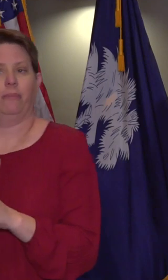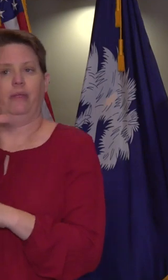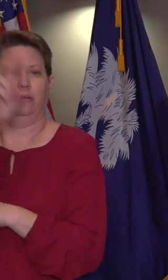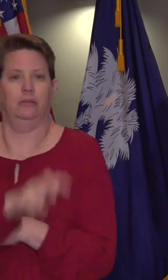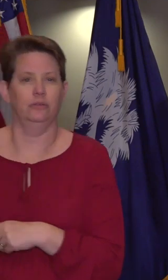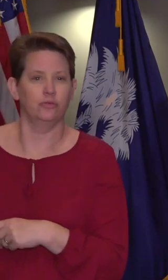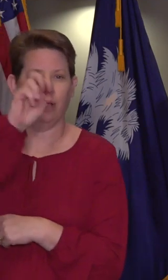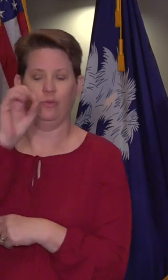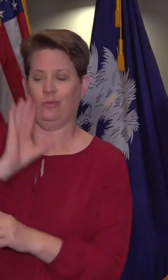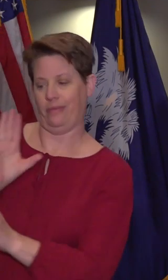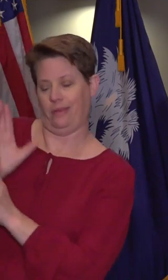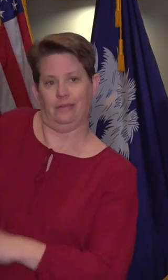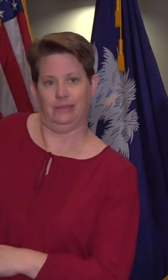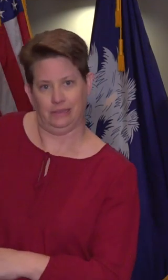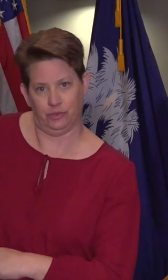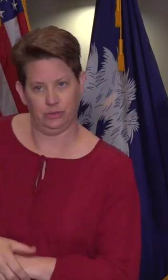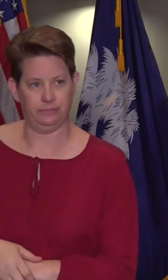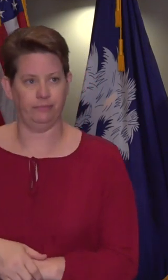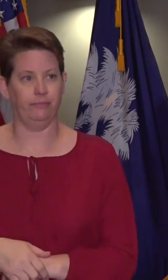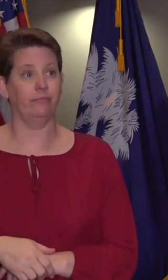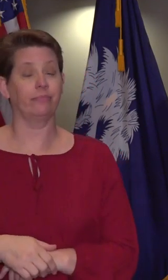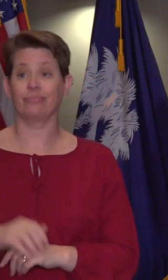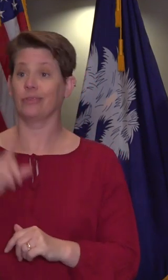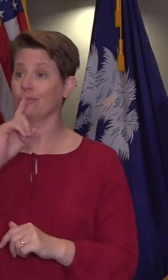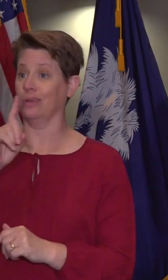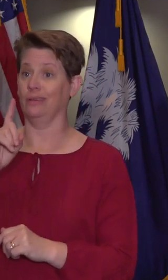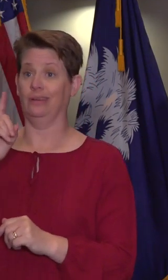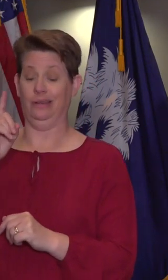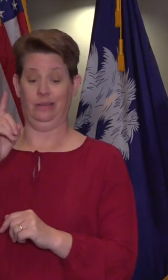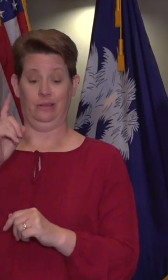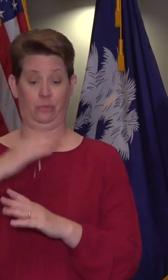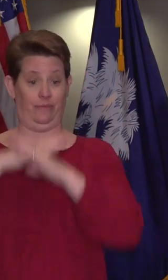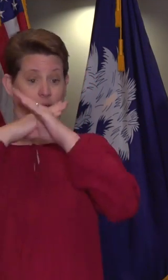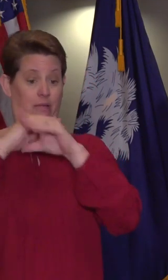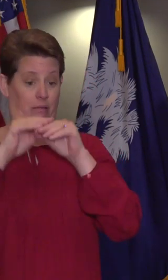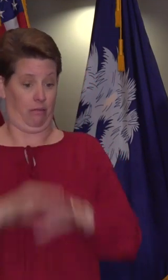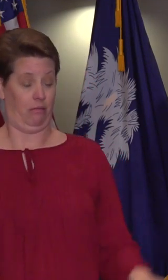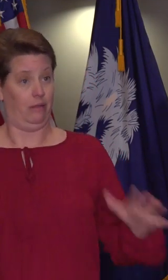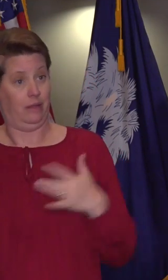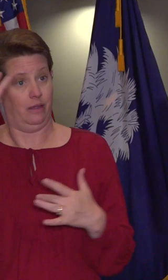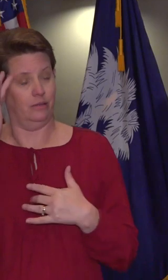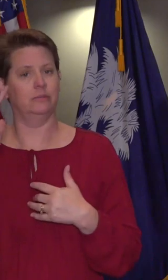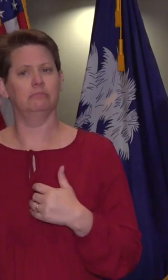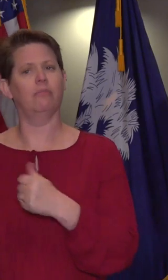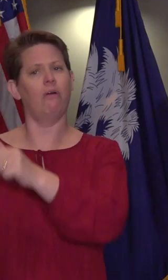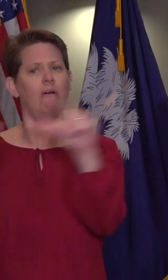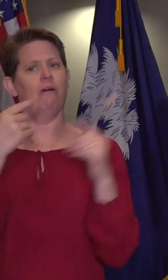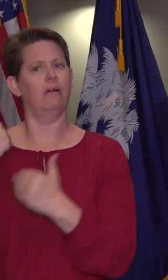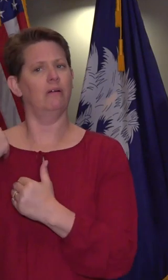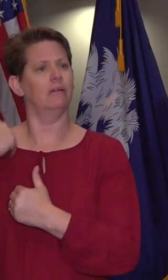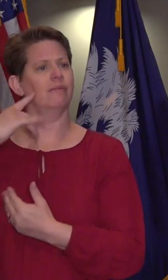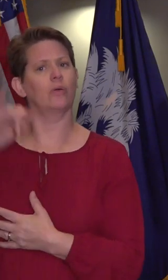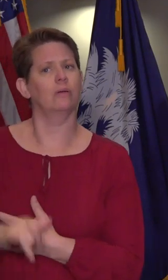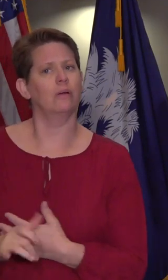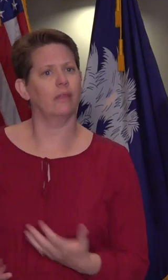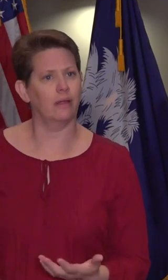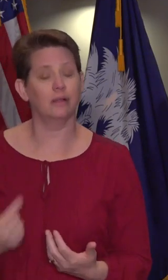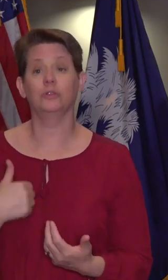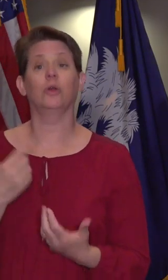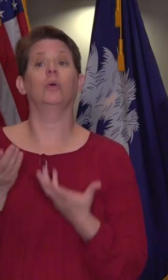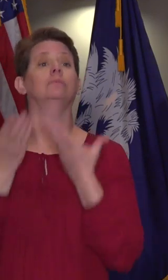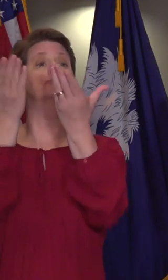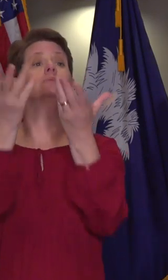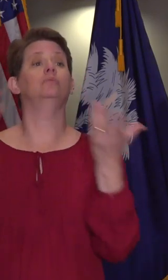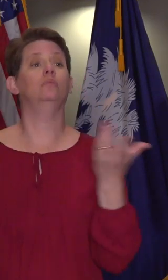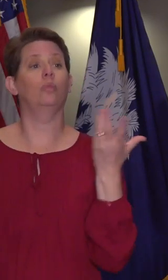It's all of our responsibilities to help prevent the spread of illness. Our key recommendations at this time are to stay home from work